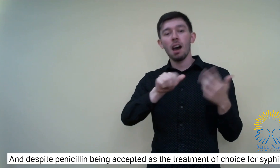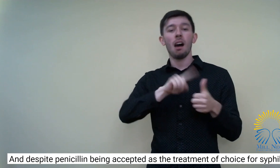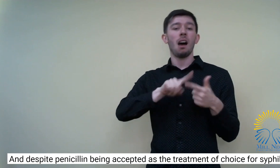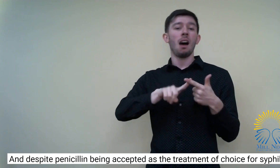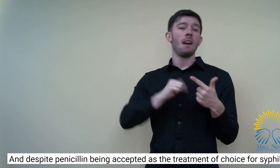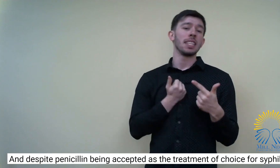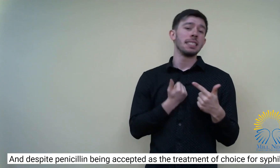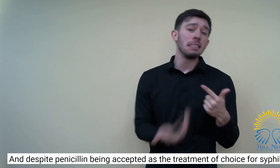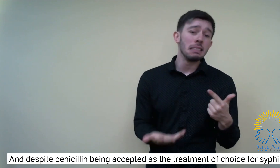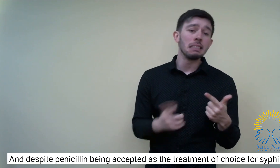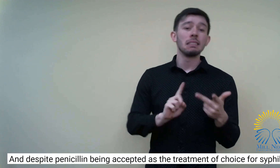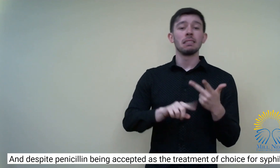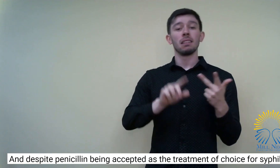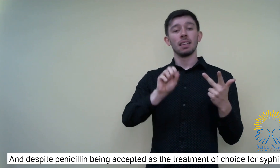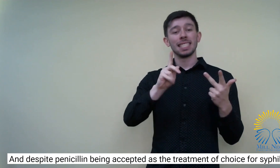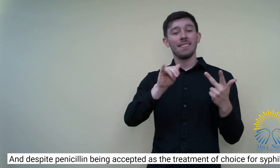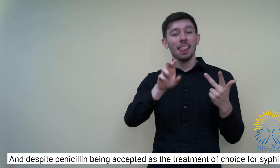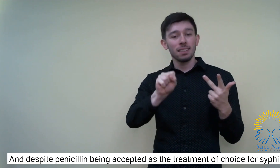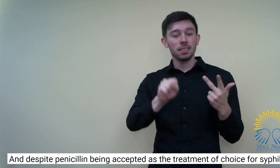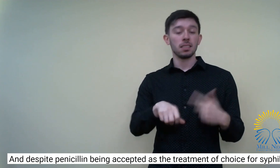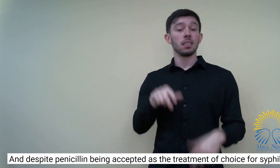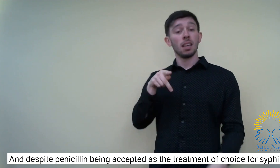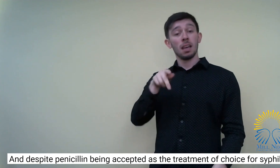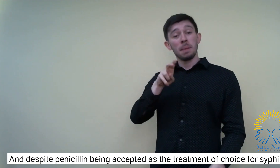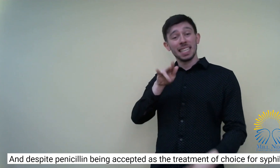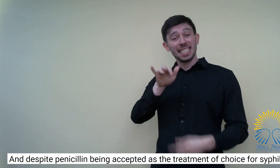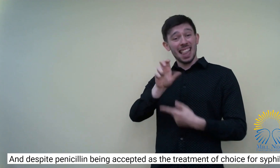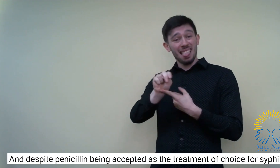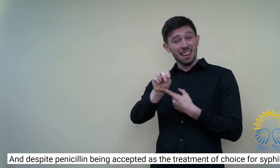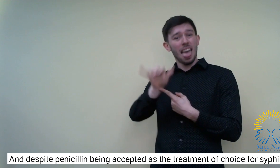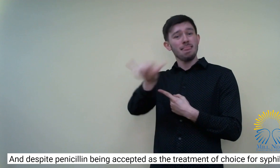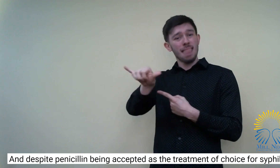despite penicillin being accepted as the treatment of choice for syphilis in